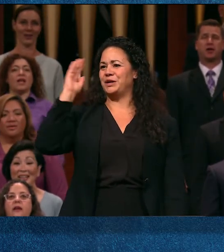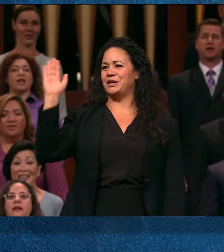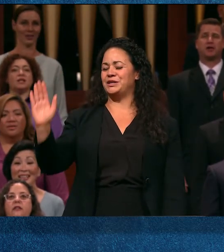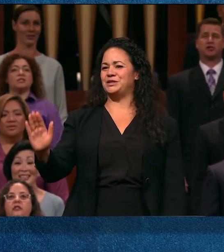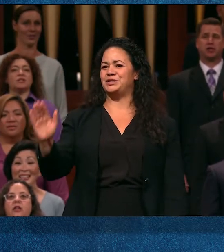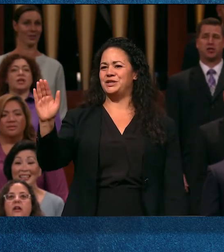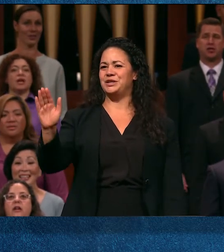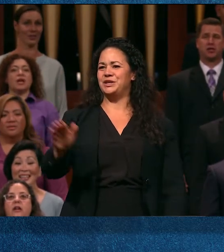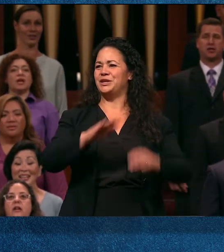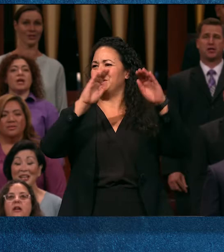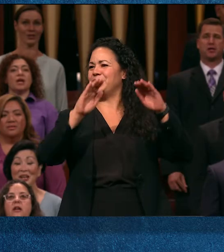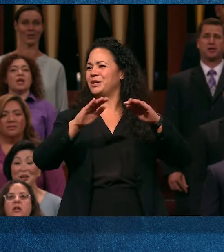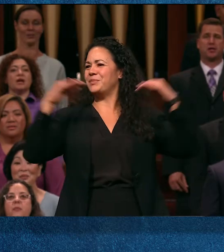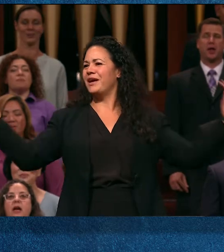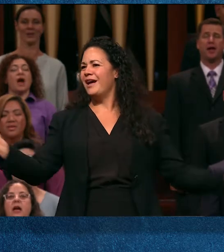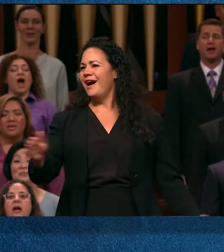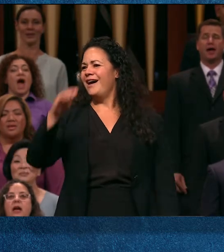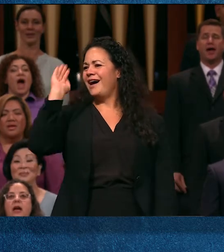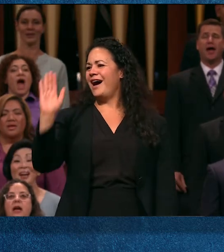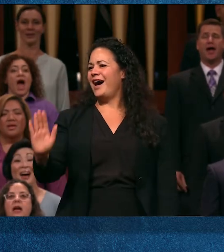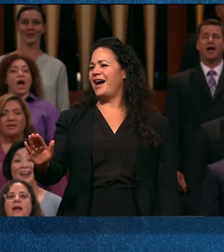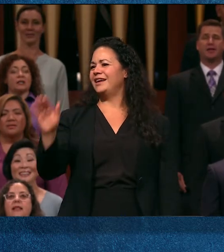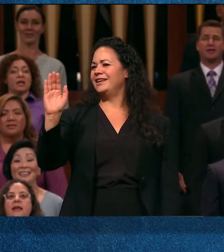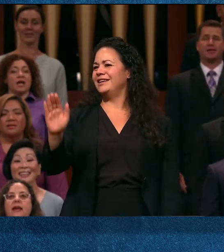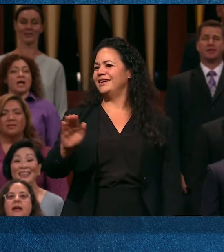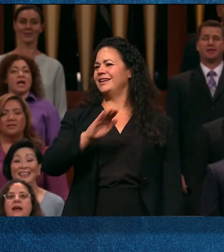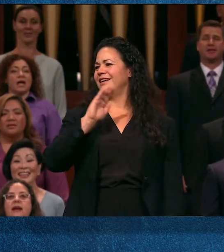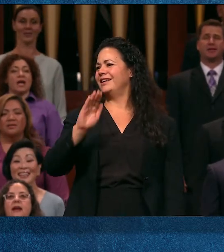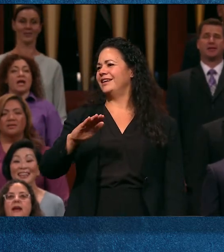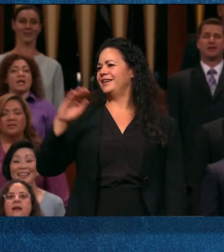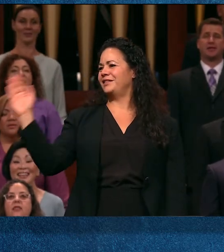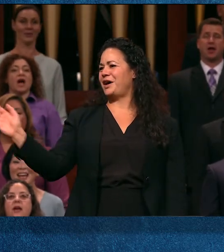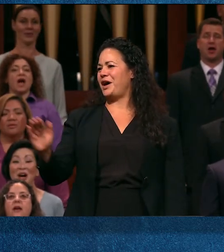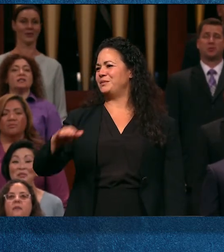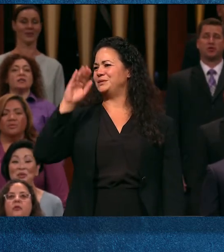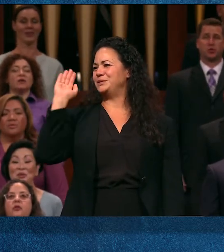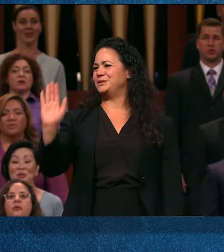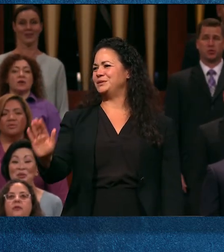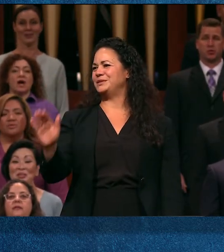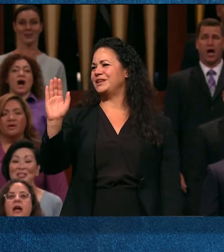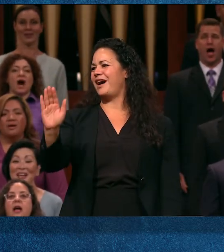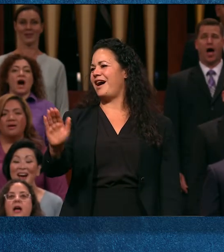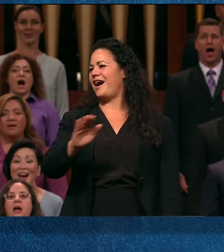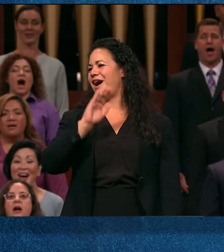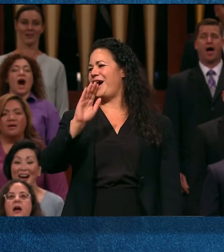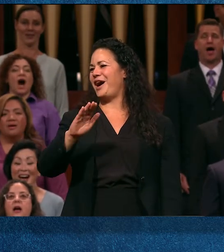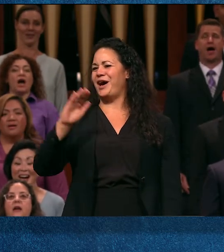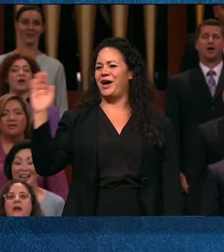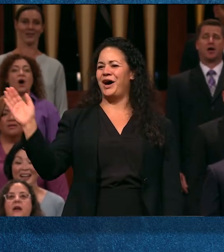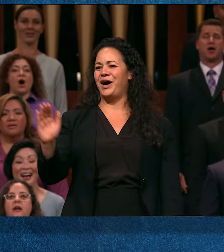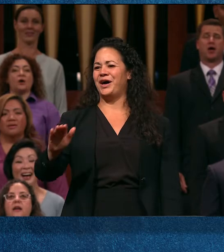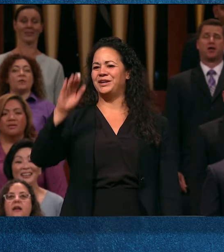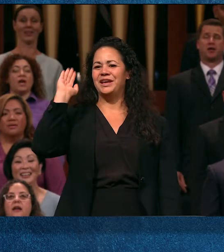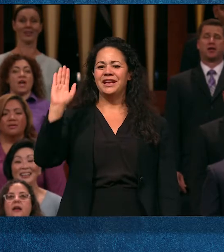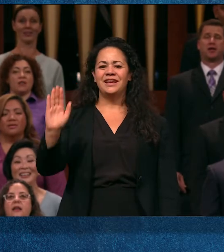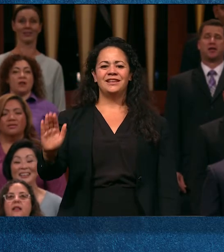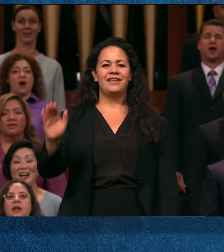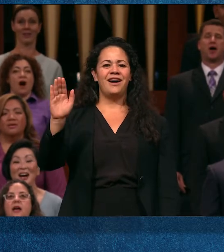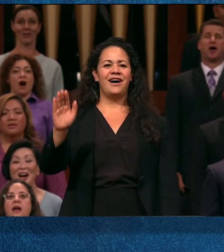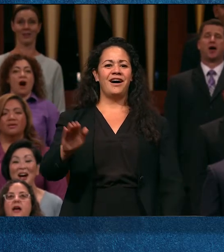be she, And even to Zion